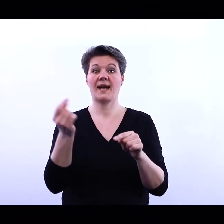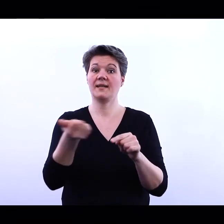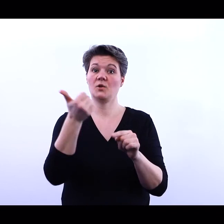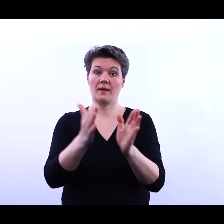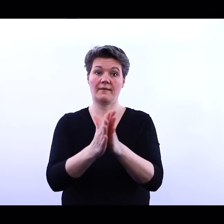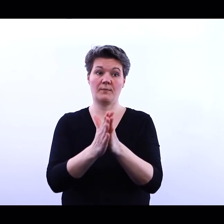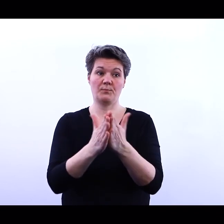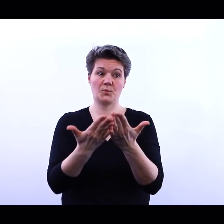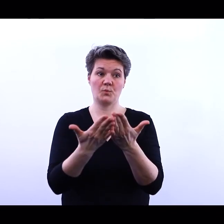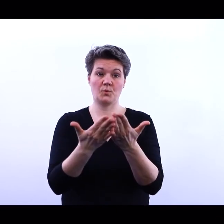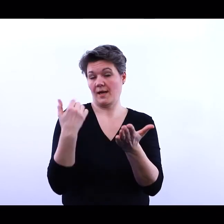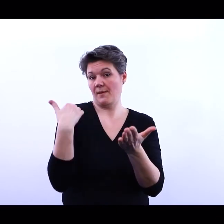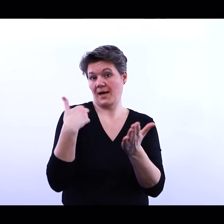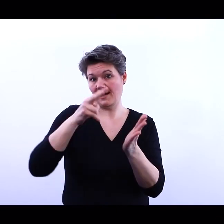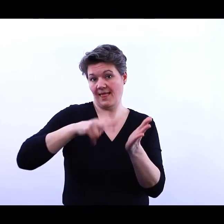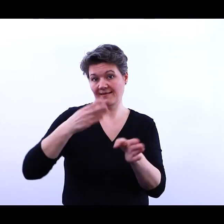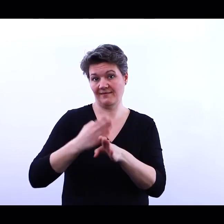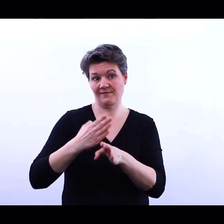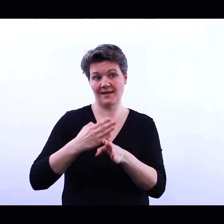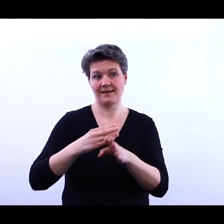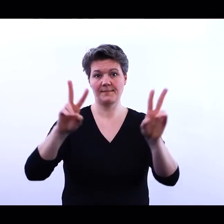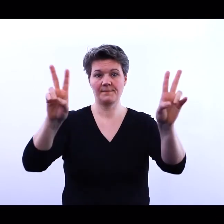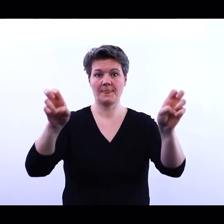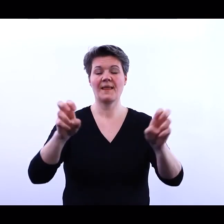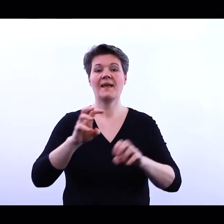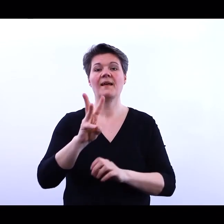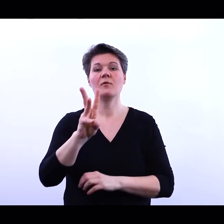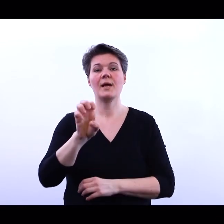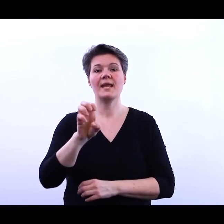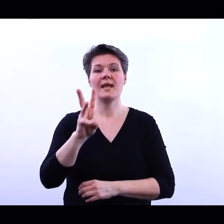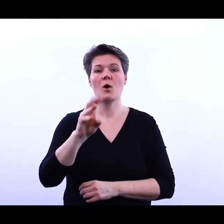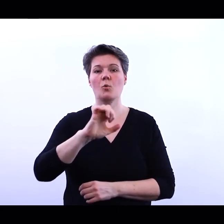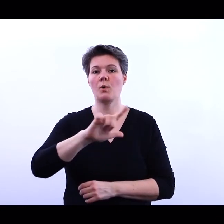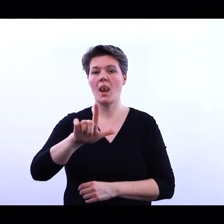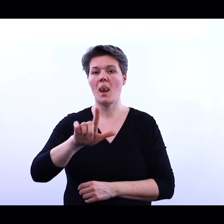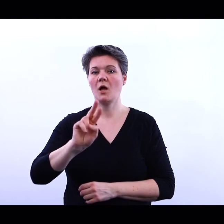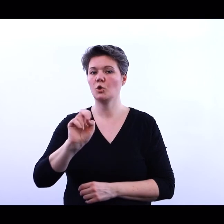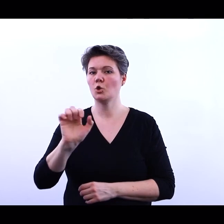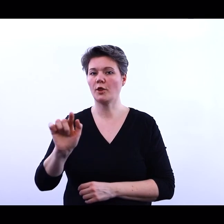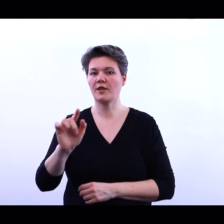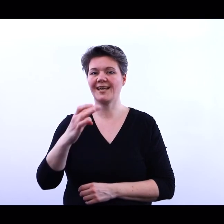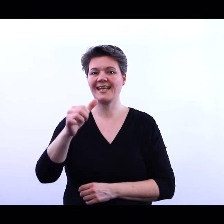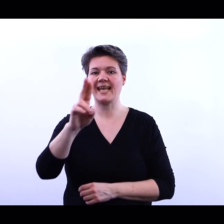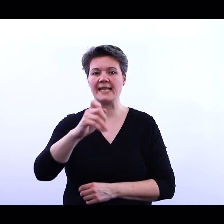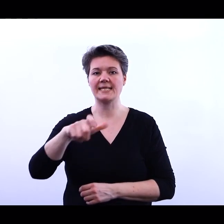that I just finished again is We Will Not Cancel Us. I think it's a really